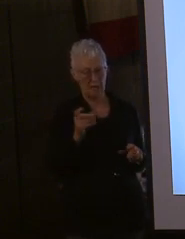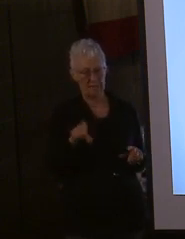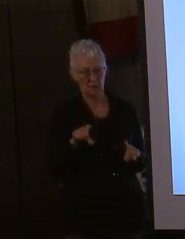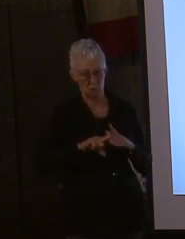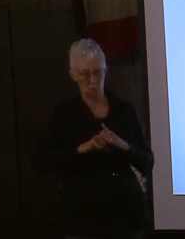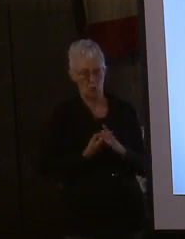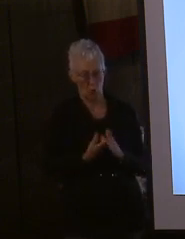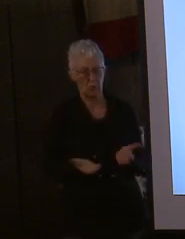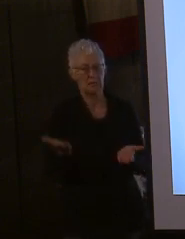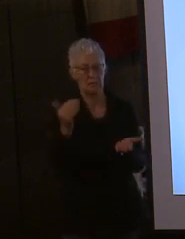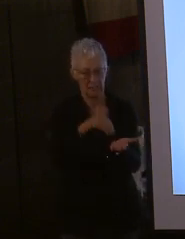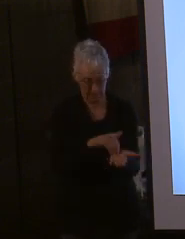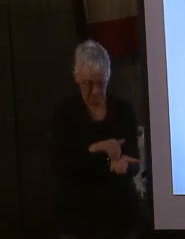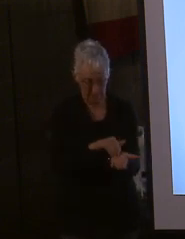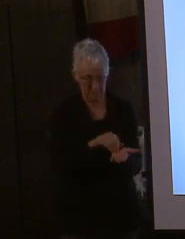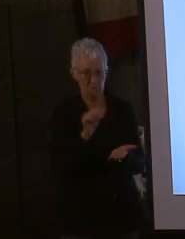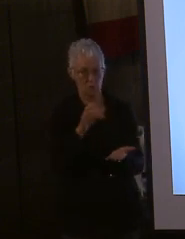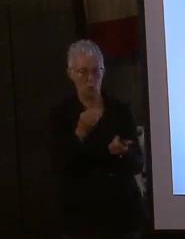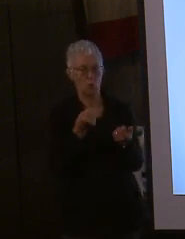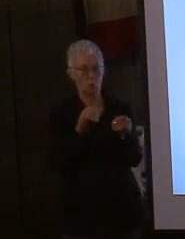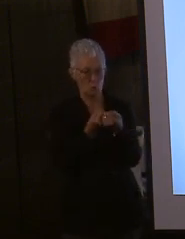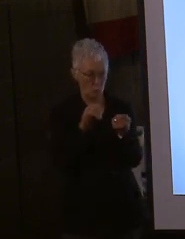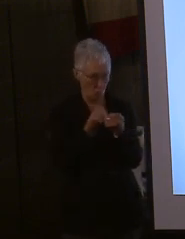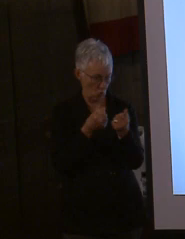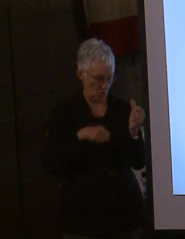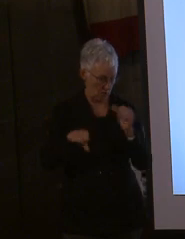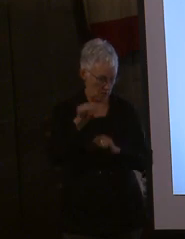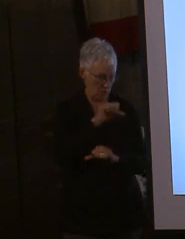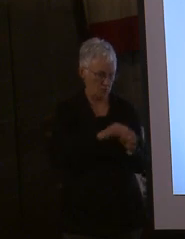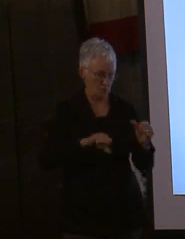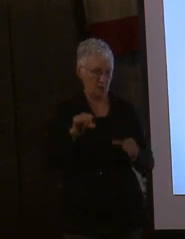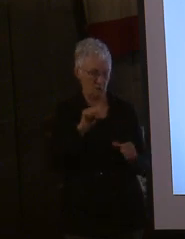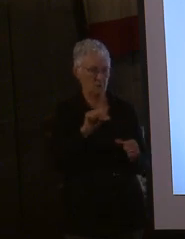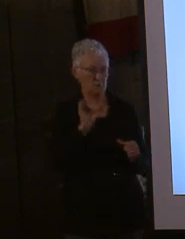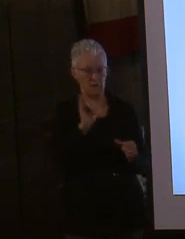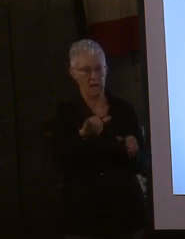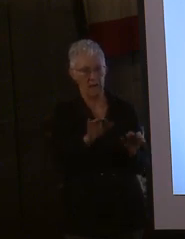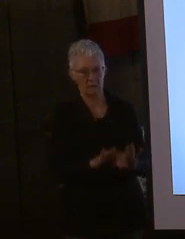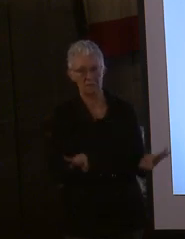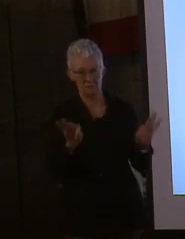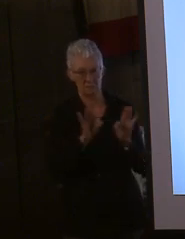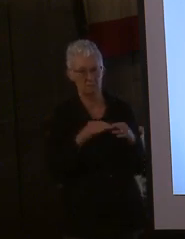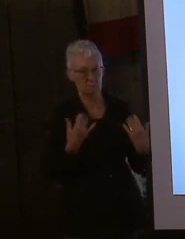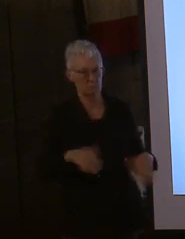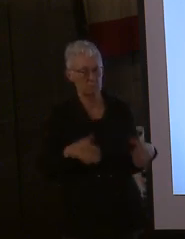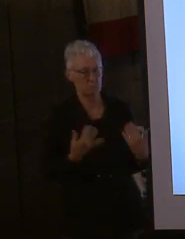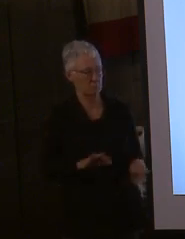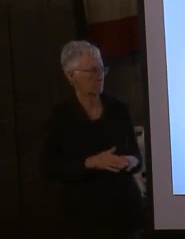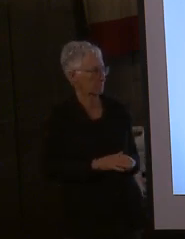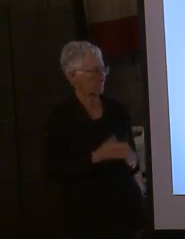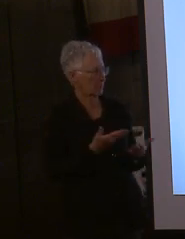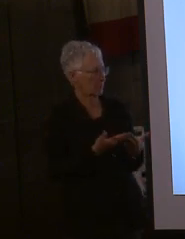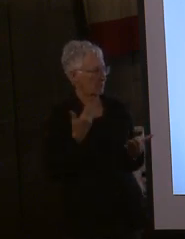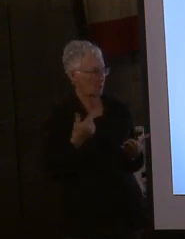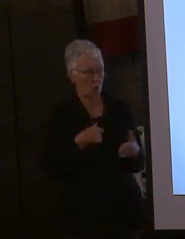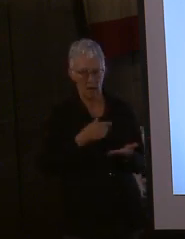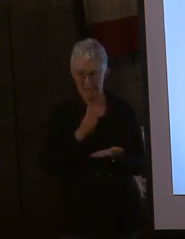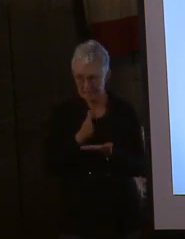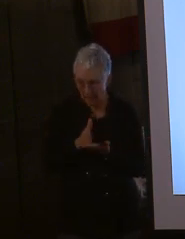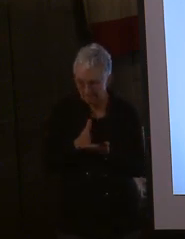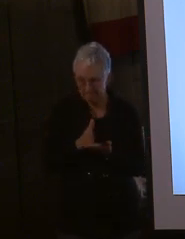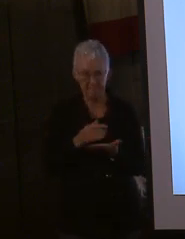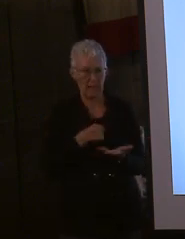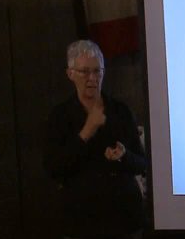so again, being supportive and checking in with each other is really important. Before I quit, I wanted to just make